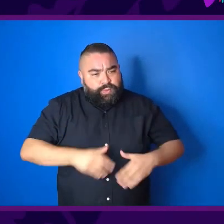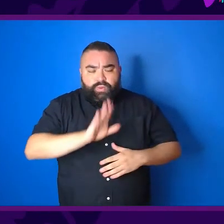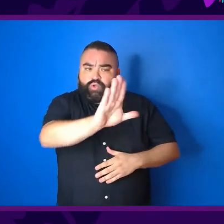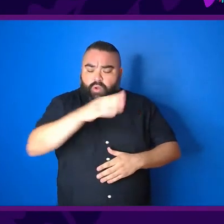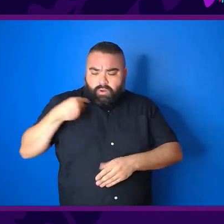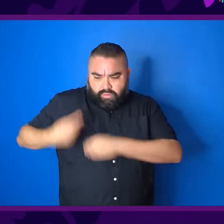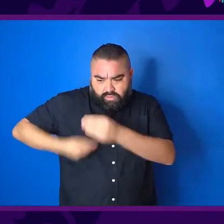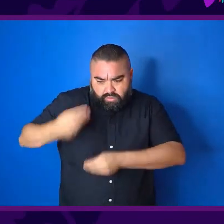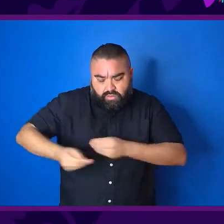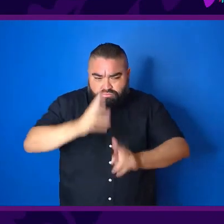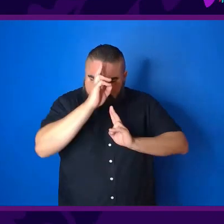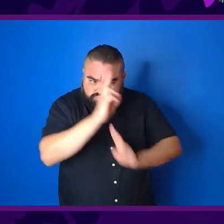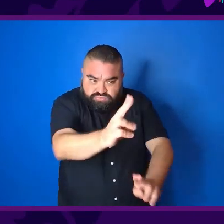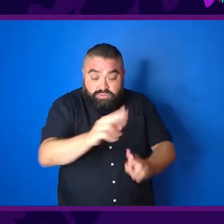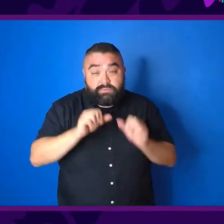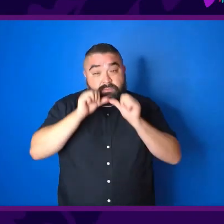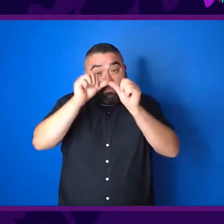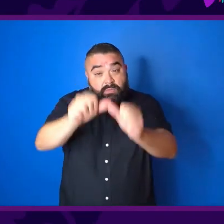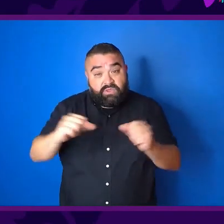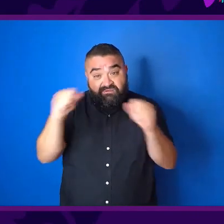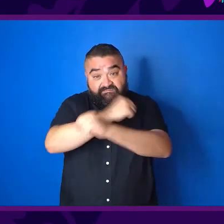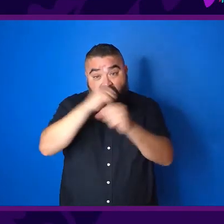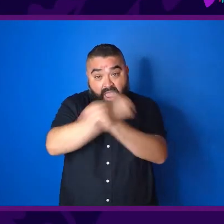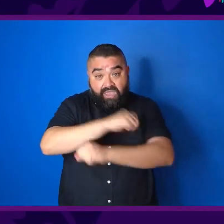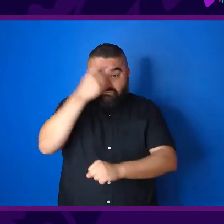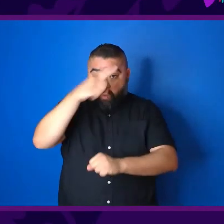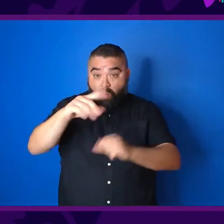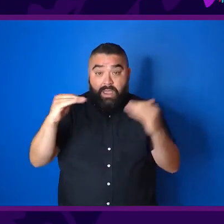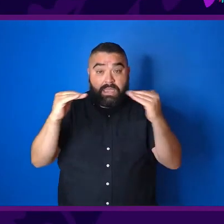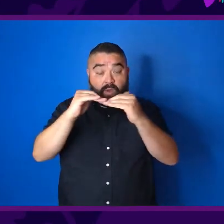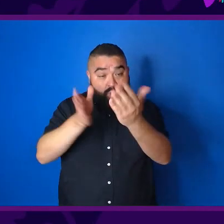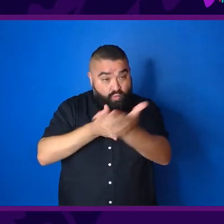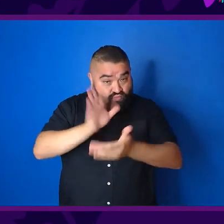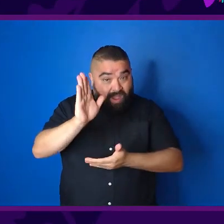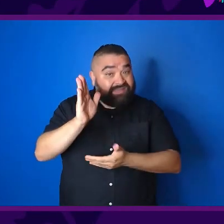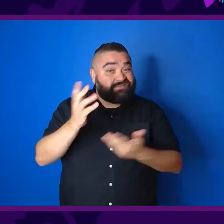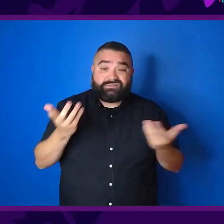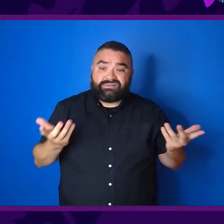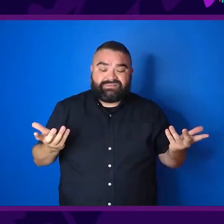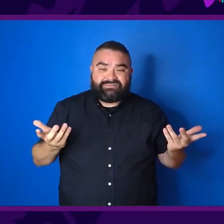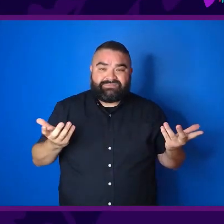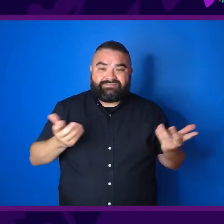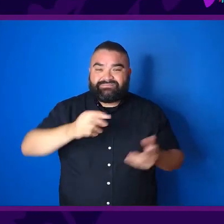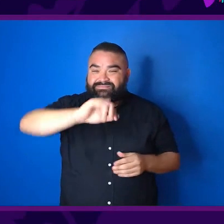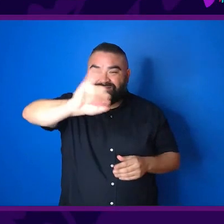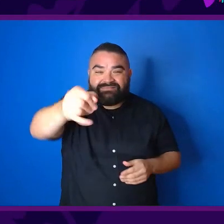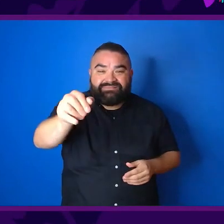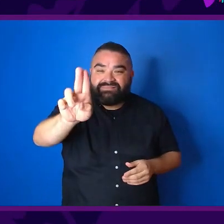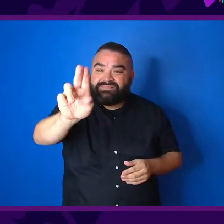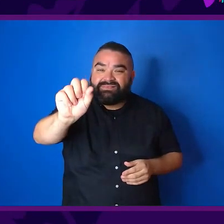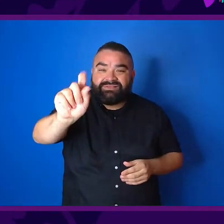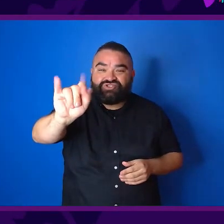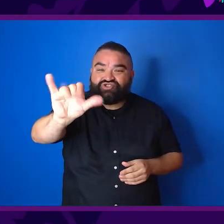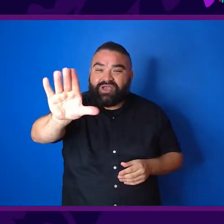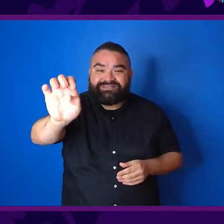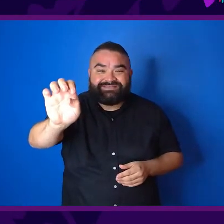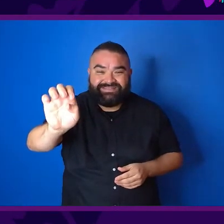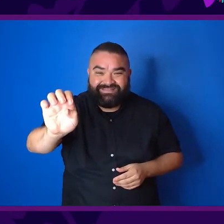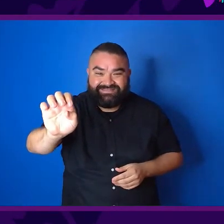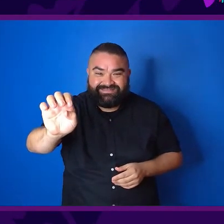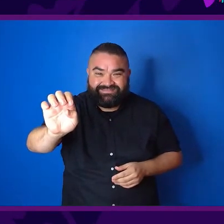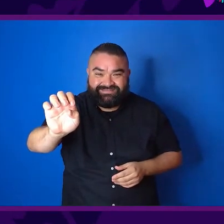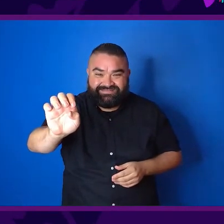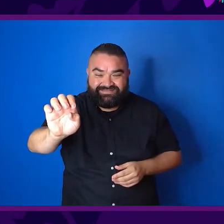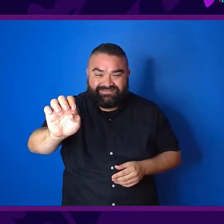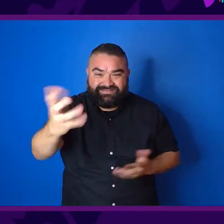to fight for equal rights and just justice. Because I know you've done so much for farm workers and